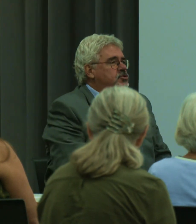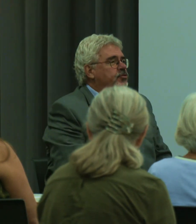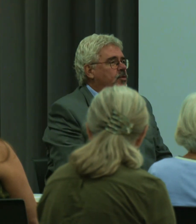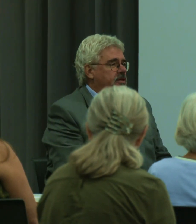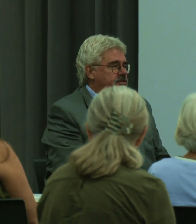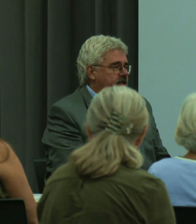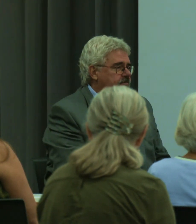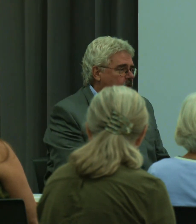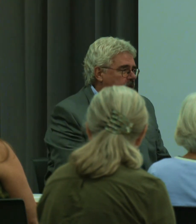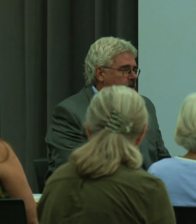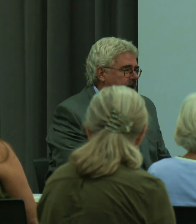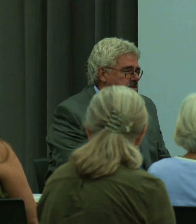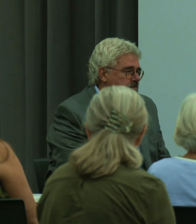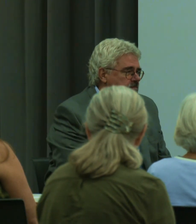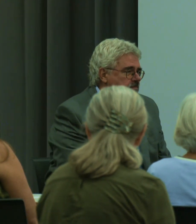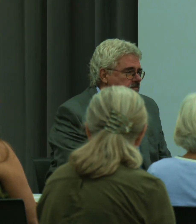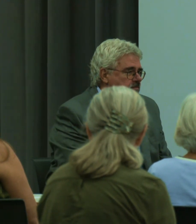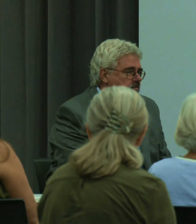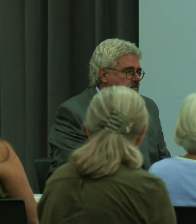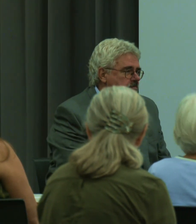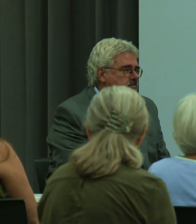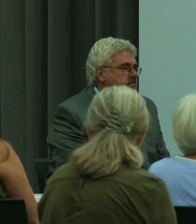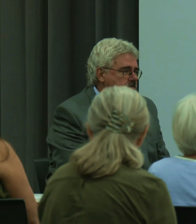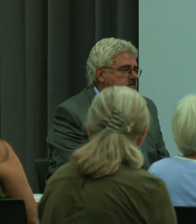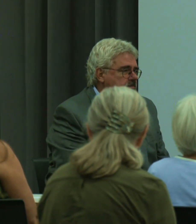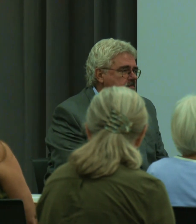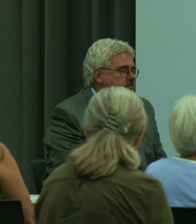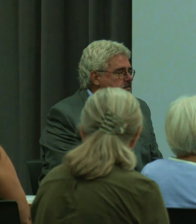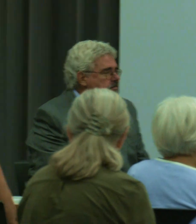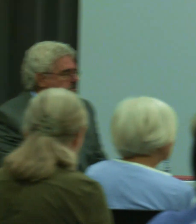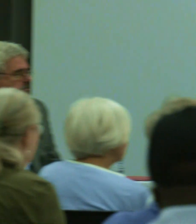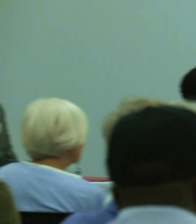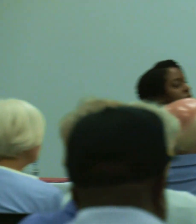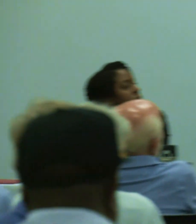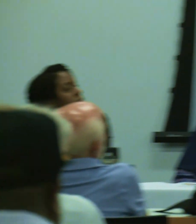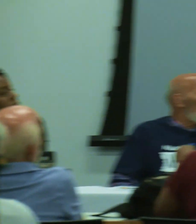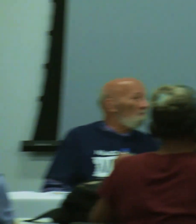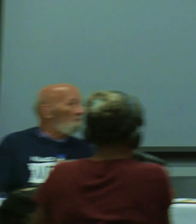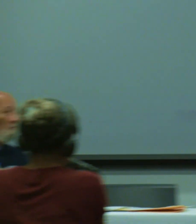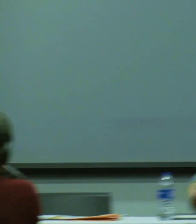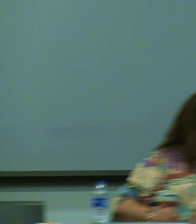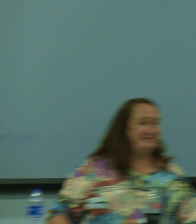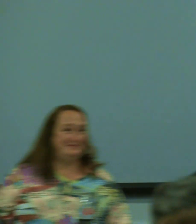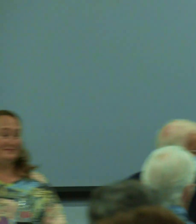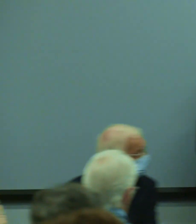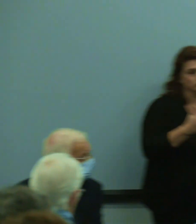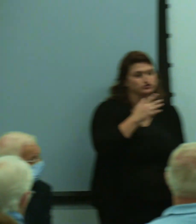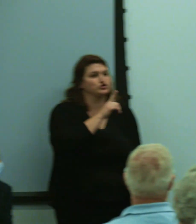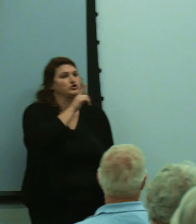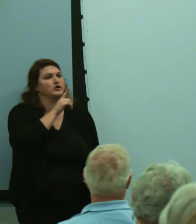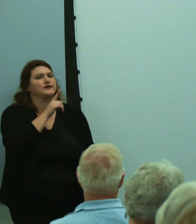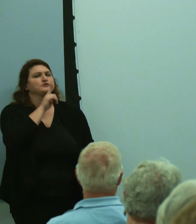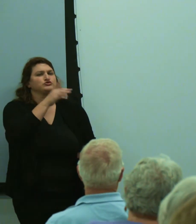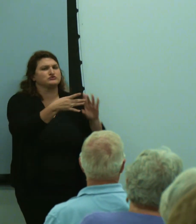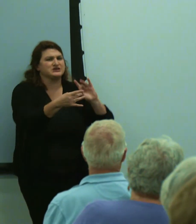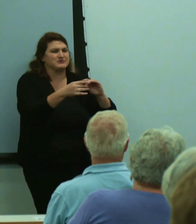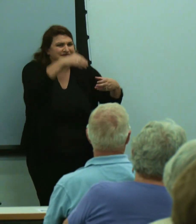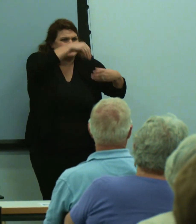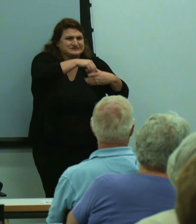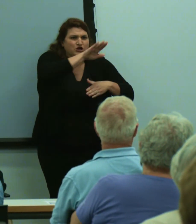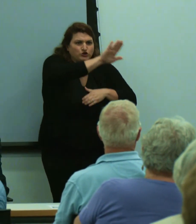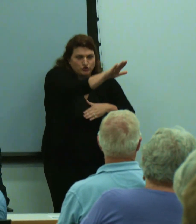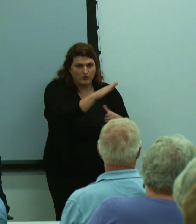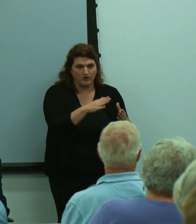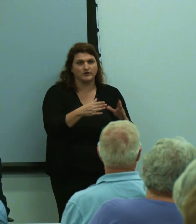There's so much truth in what you said. And also, just to make a comment, the League of Women Voters is,